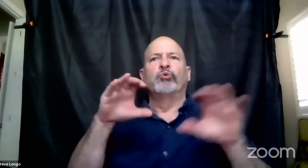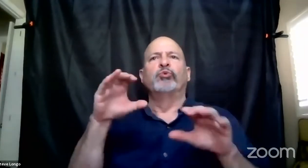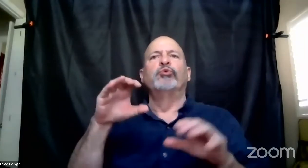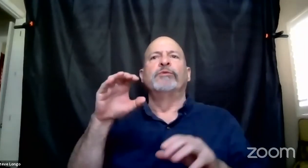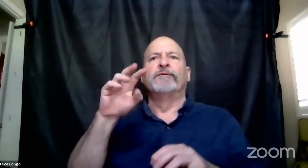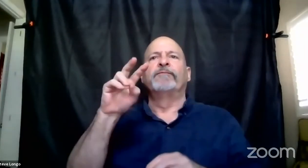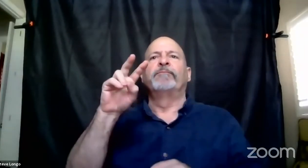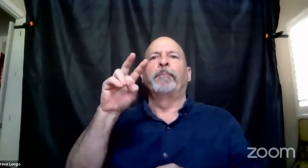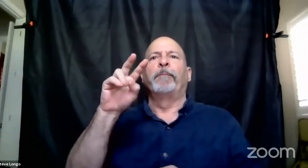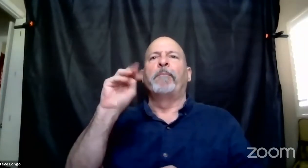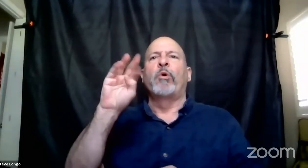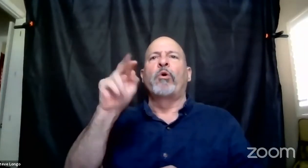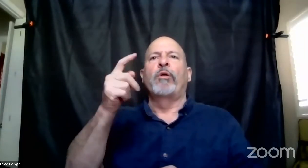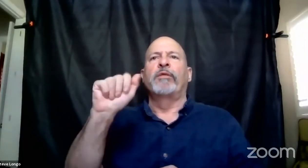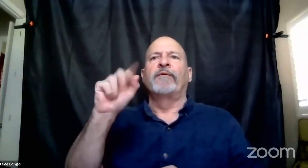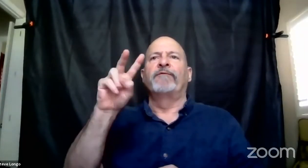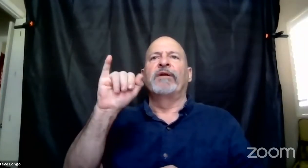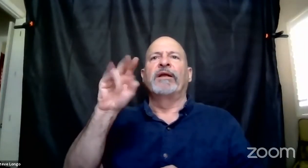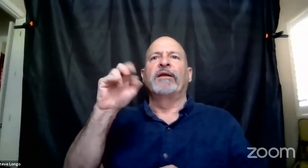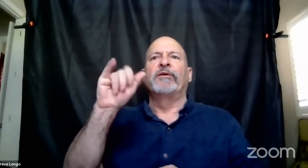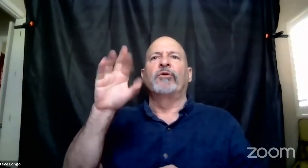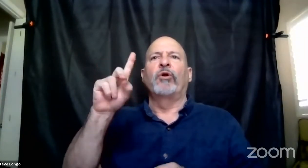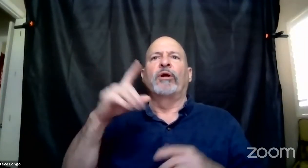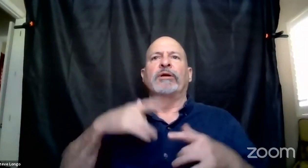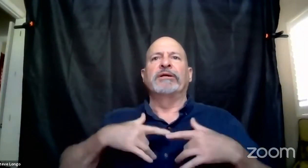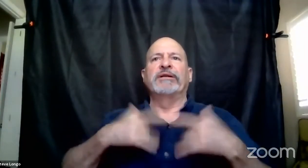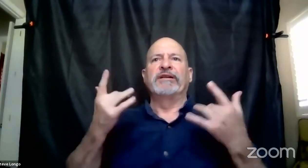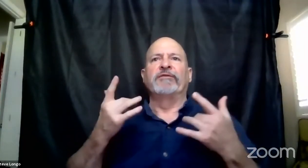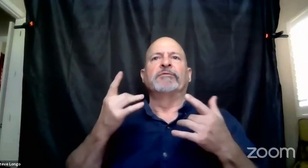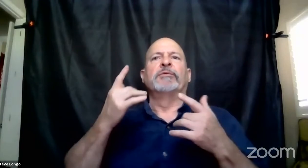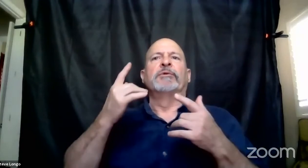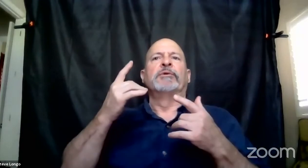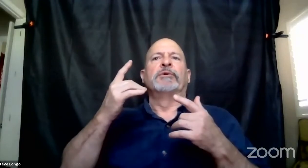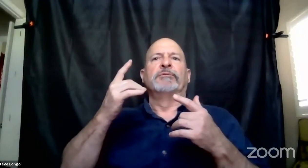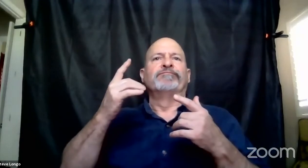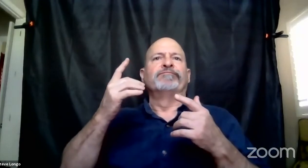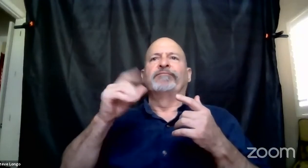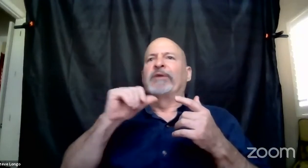If we do the Martha's Vineyard event,